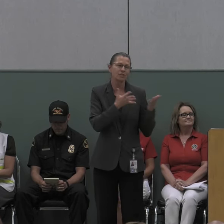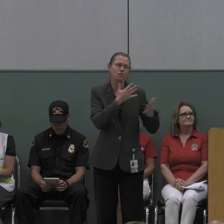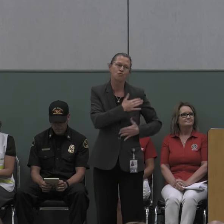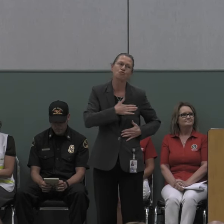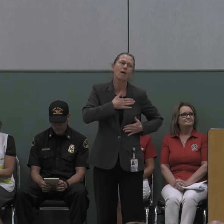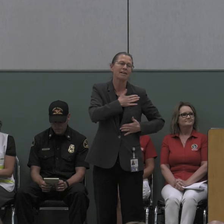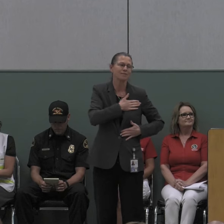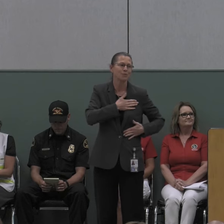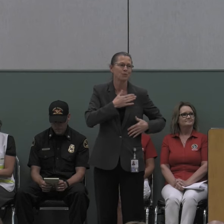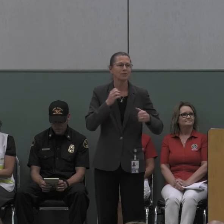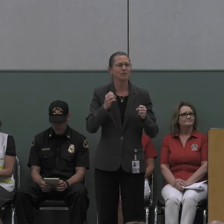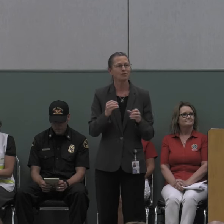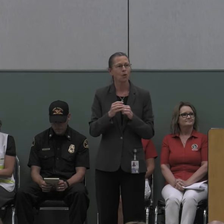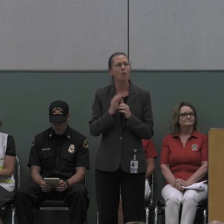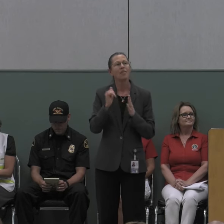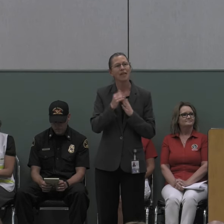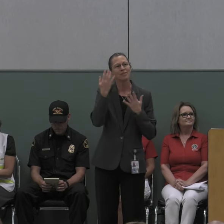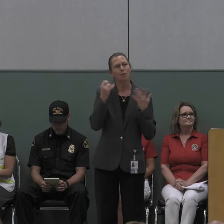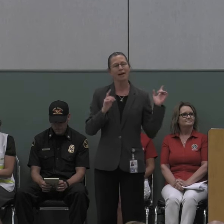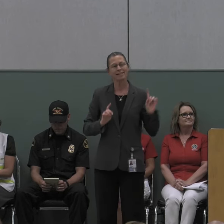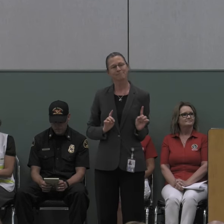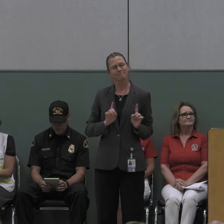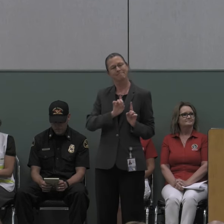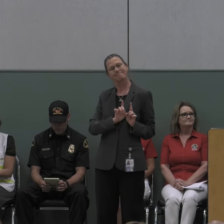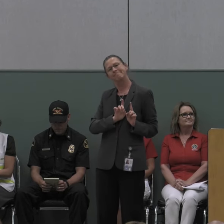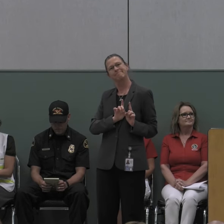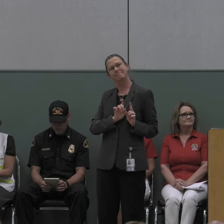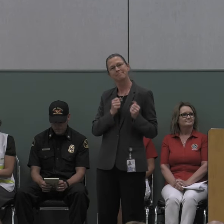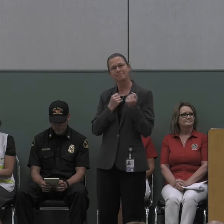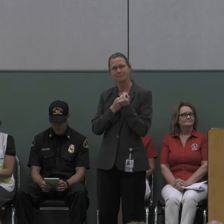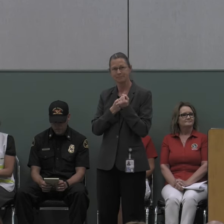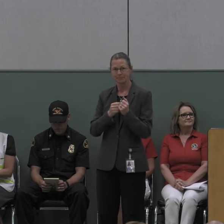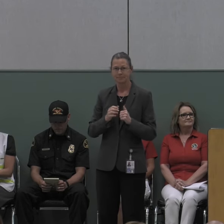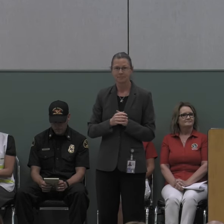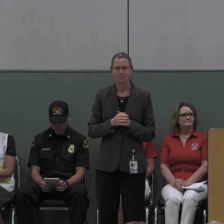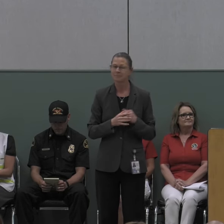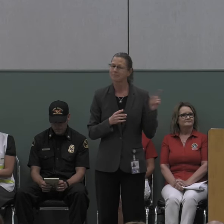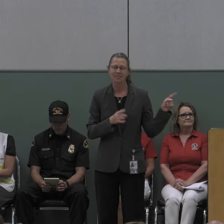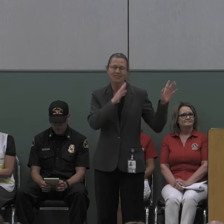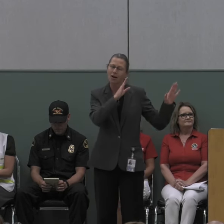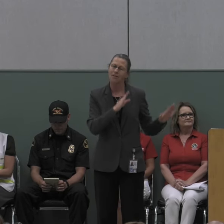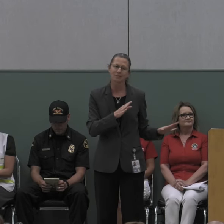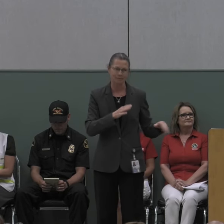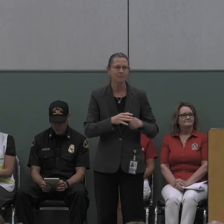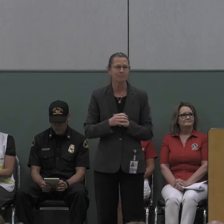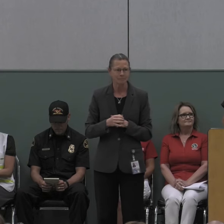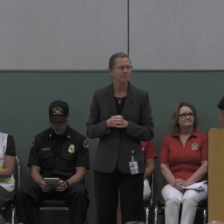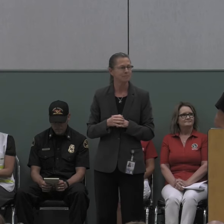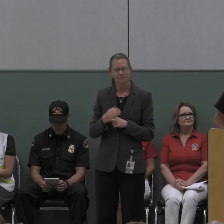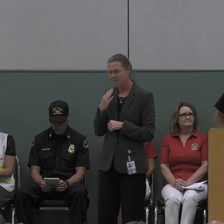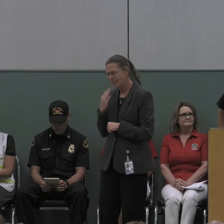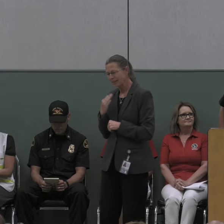gratitude, so that's why he's right here. So this guy's awesome. So